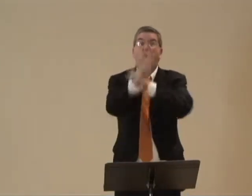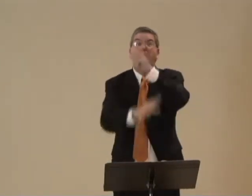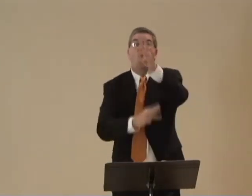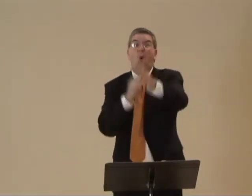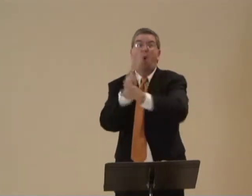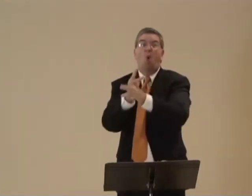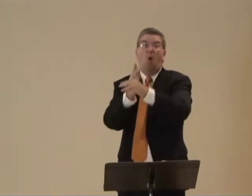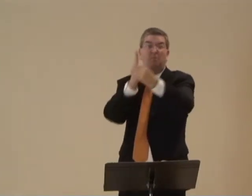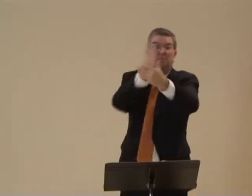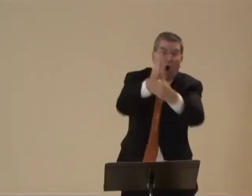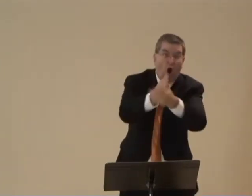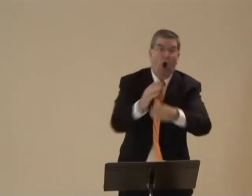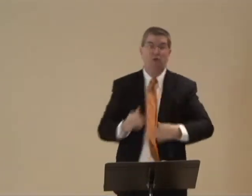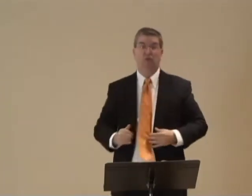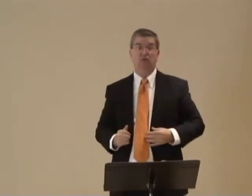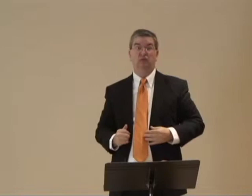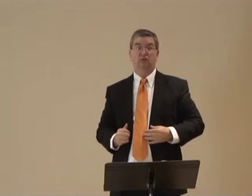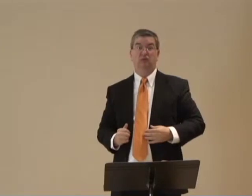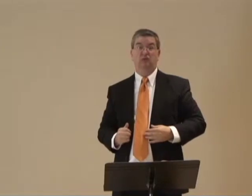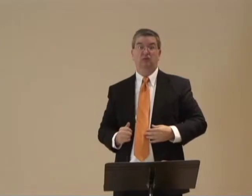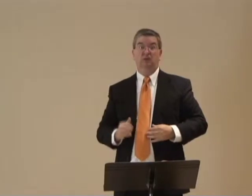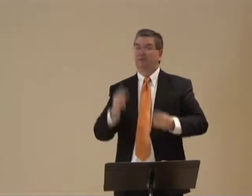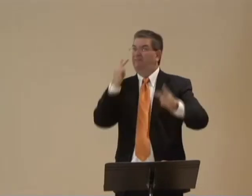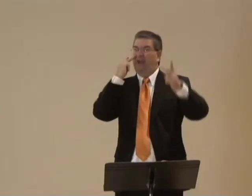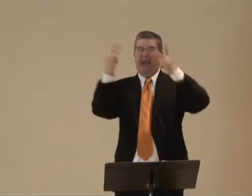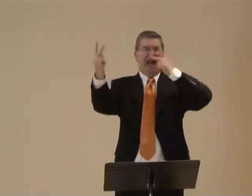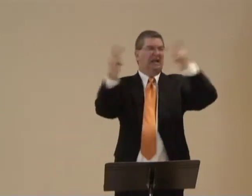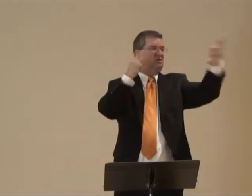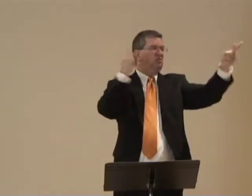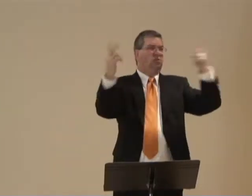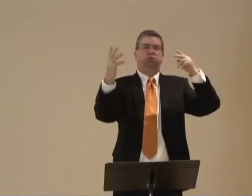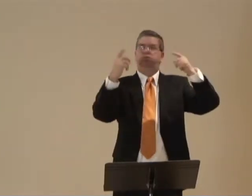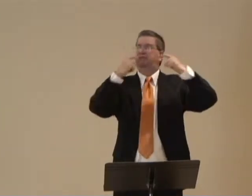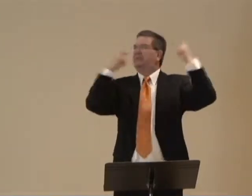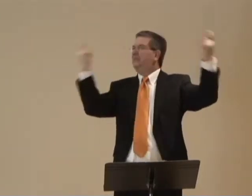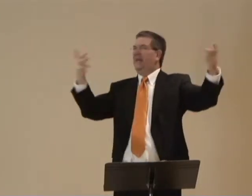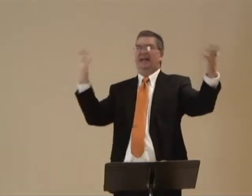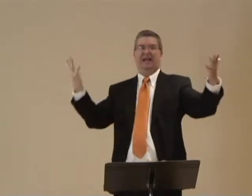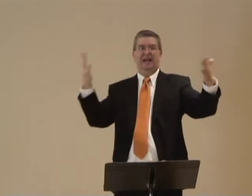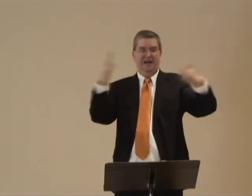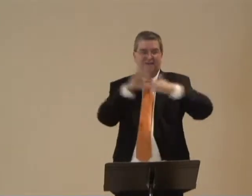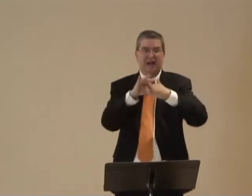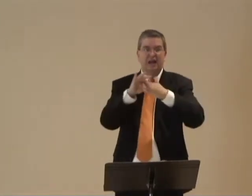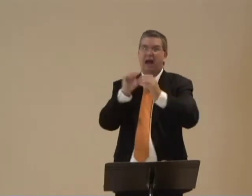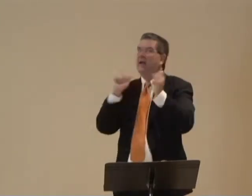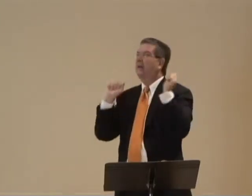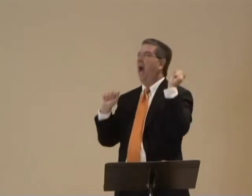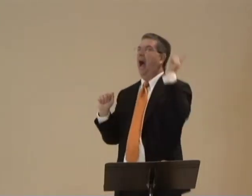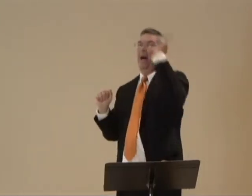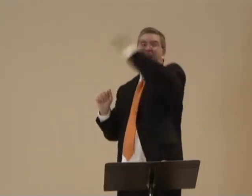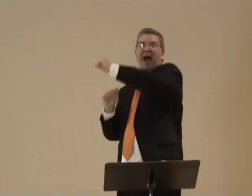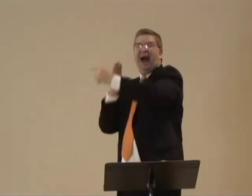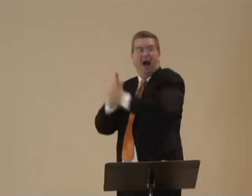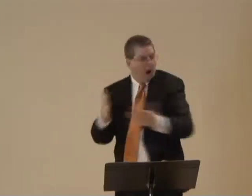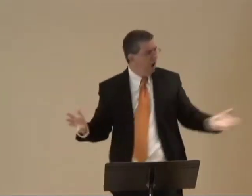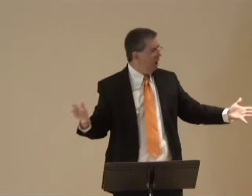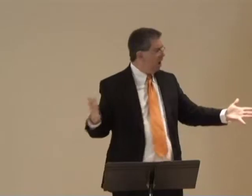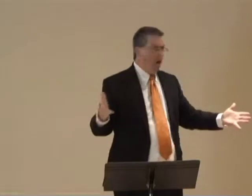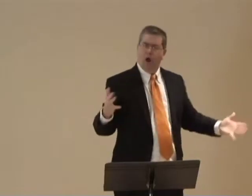to tempt you again and again into the ways of the world. You know, we see sin